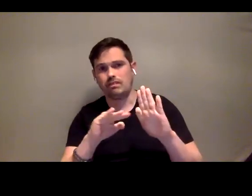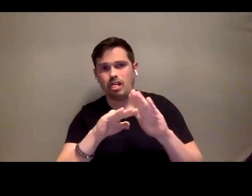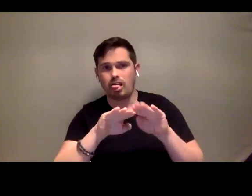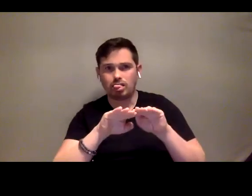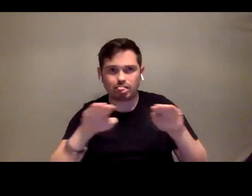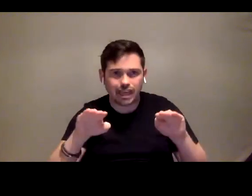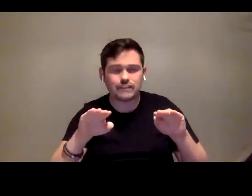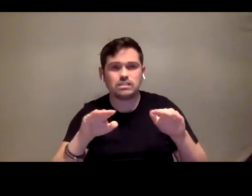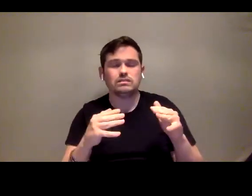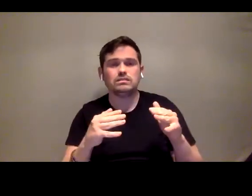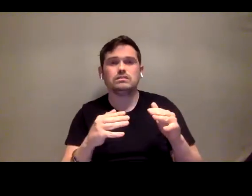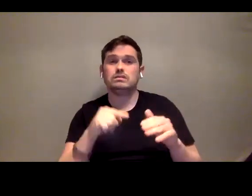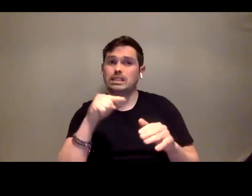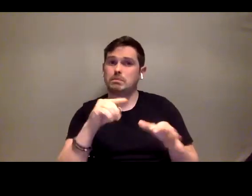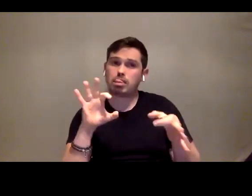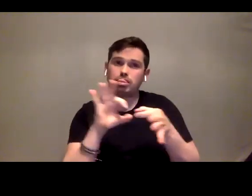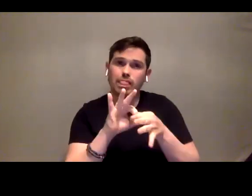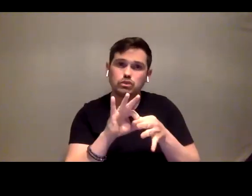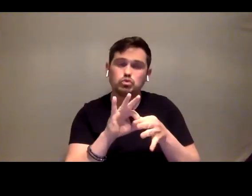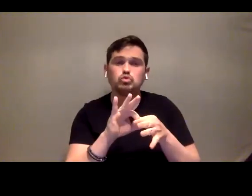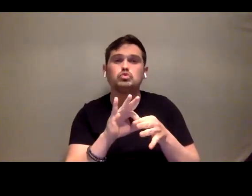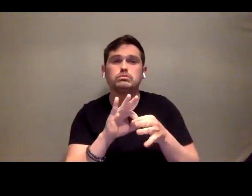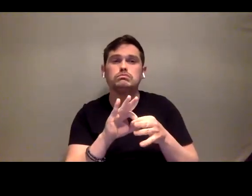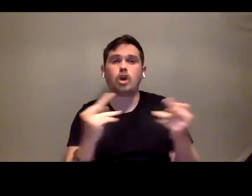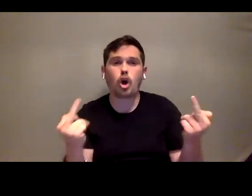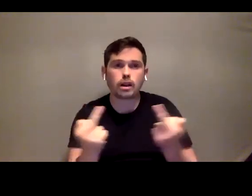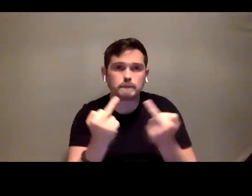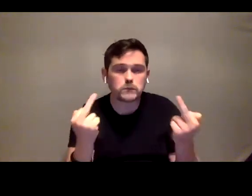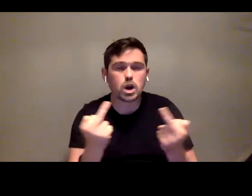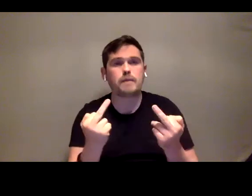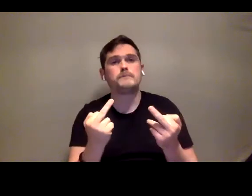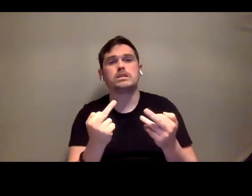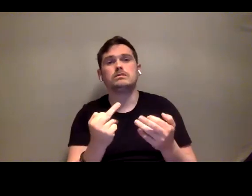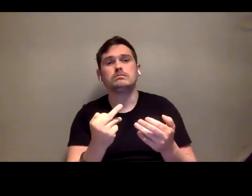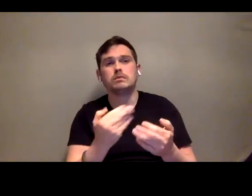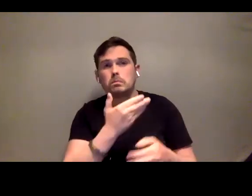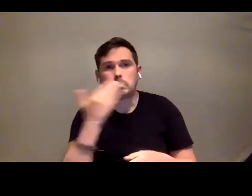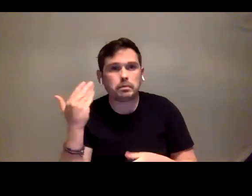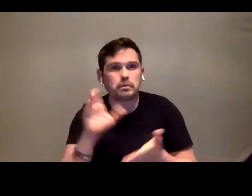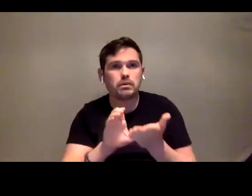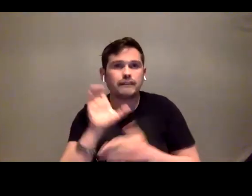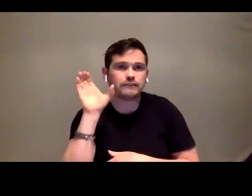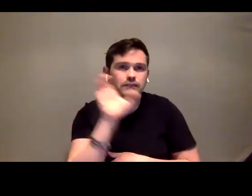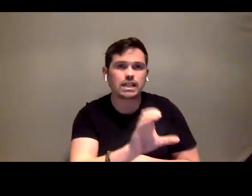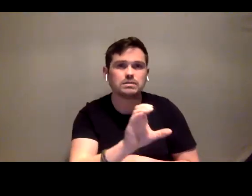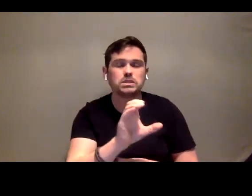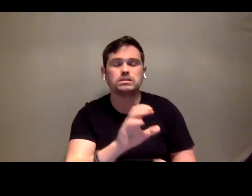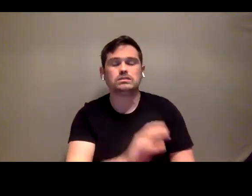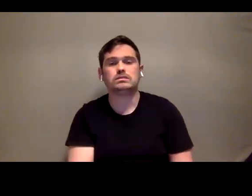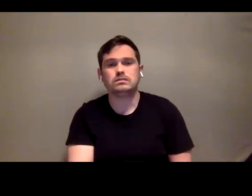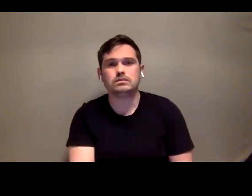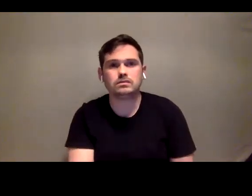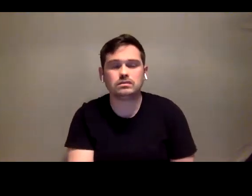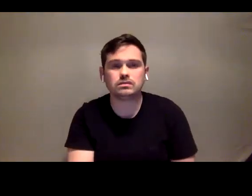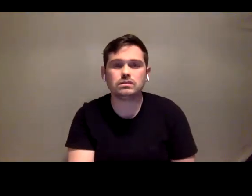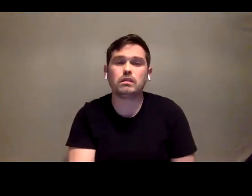tied to unemployment and lack of opportunities and lack of investment in communities all over the UK. Something that's been talked about